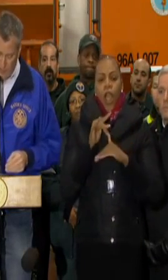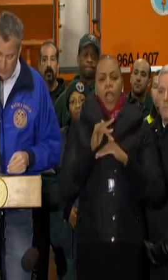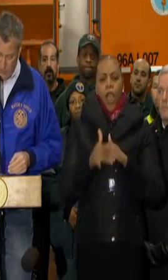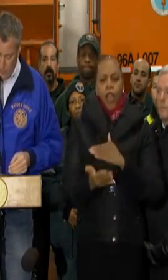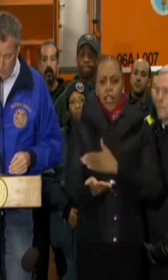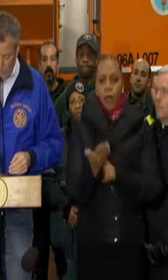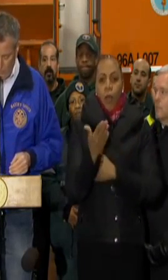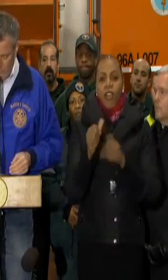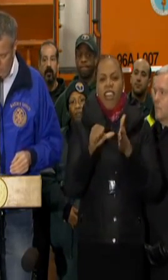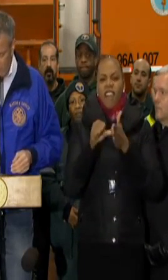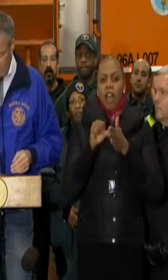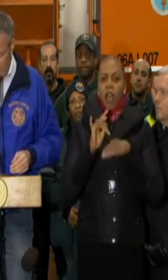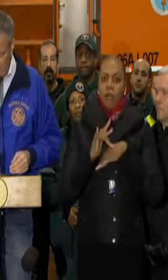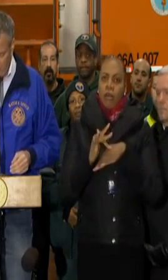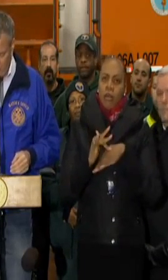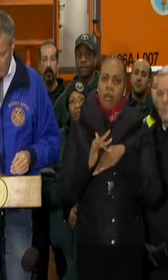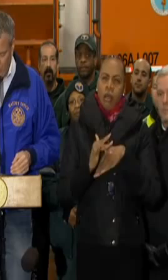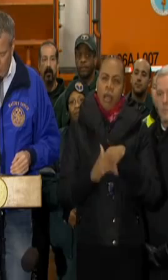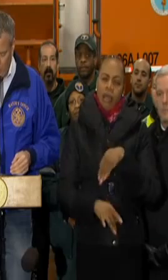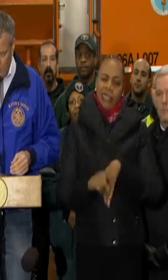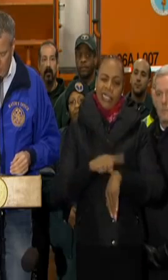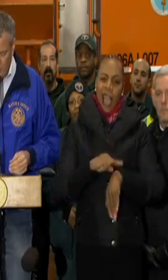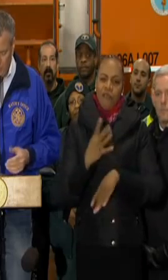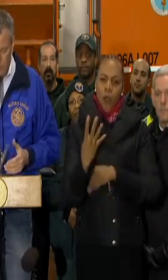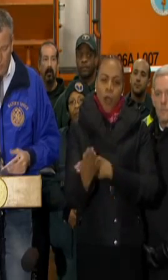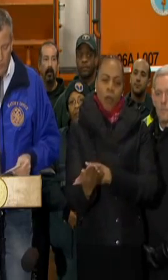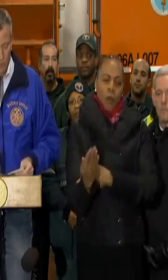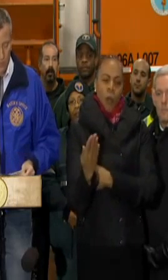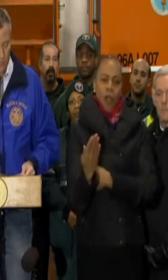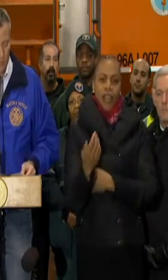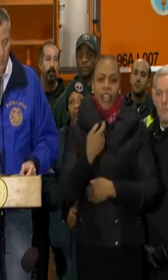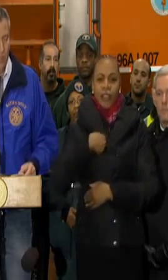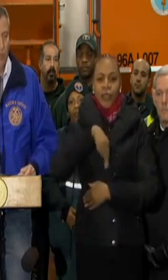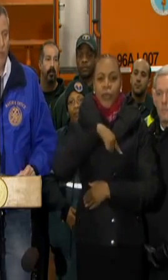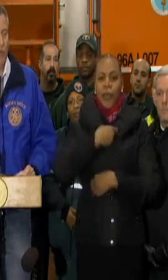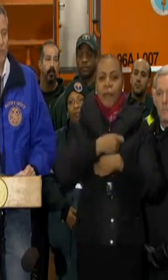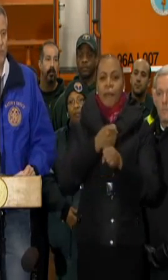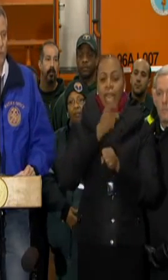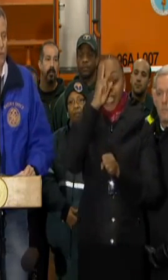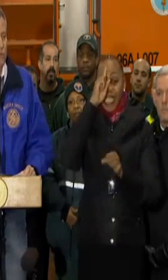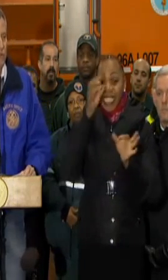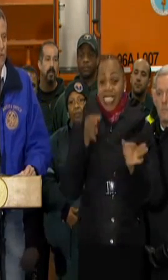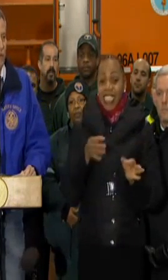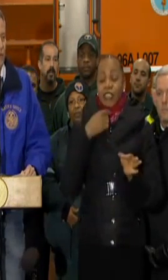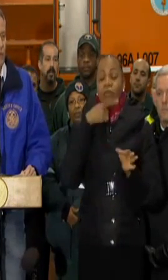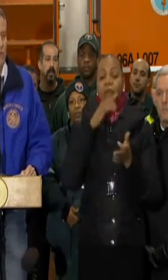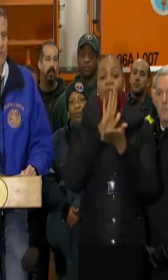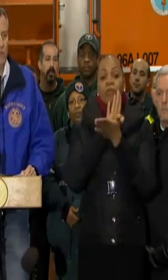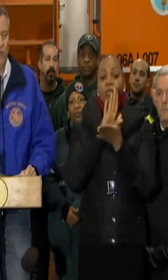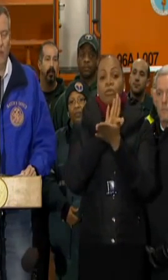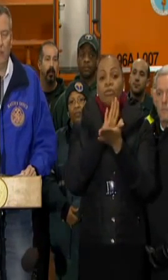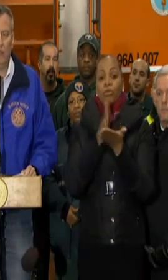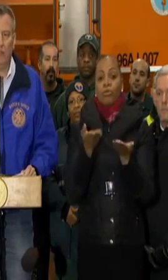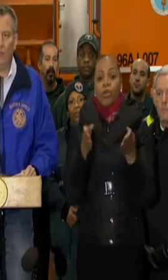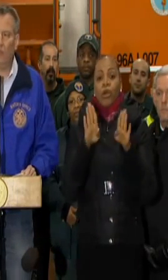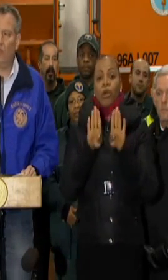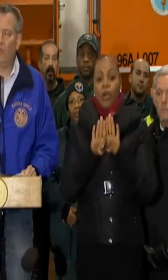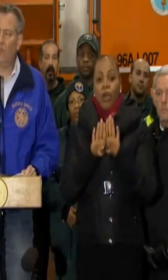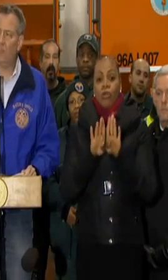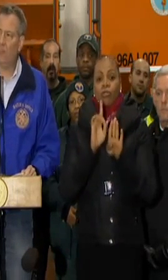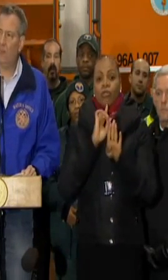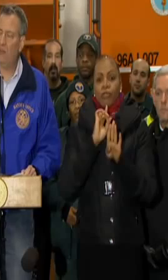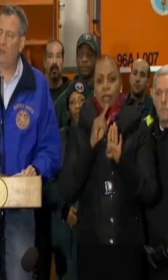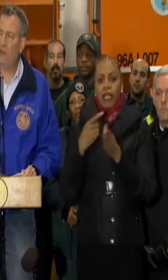I emphasize the word early, at 4 a.m., we made the decision to close the public schools. There was a very